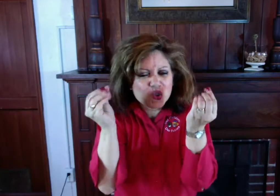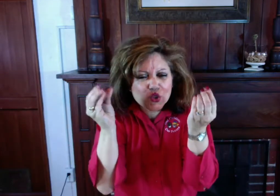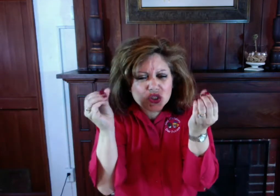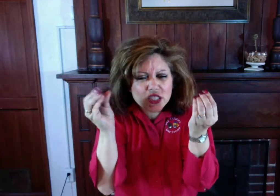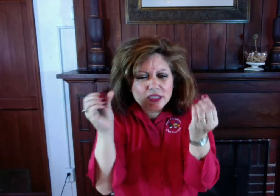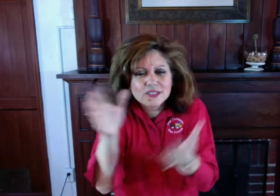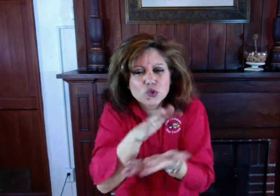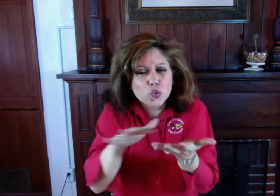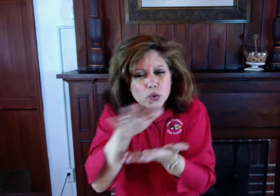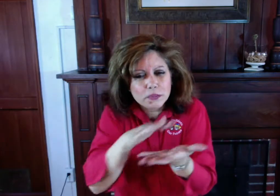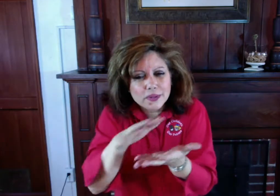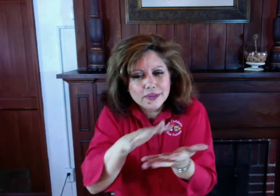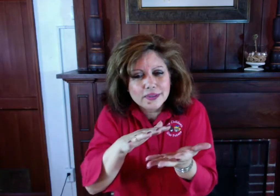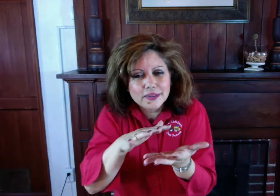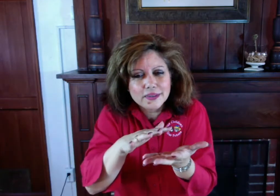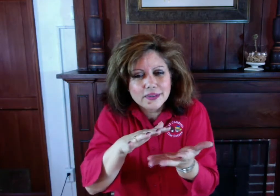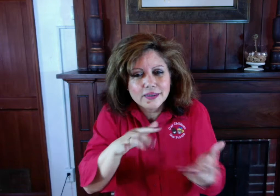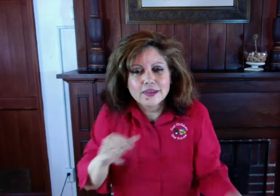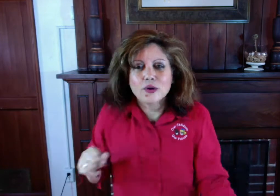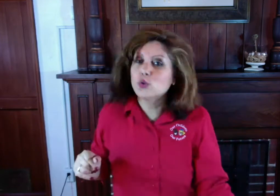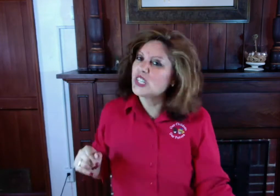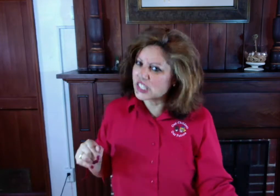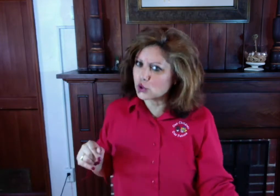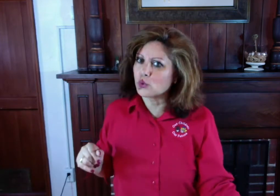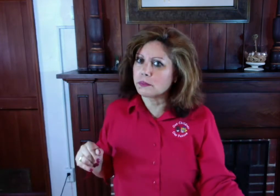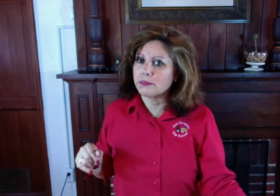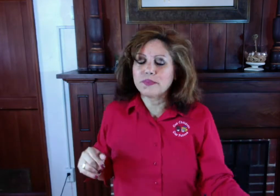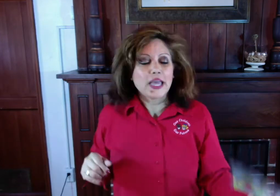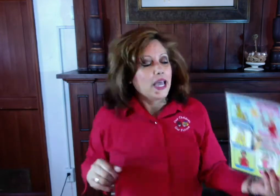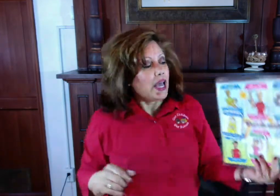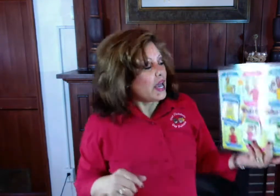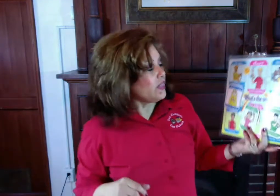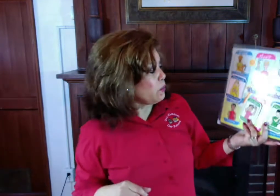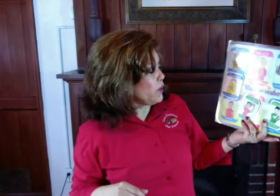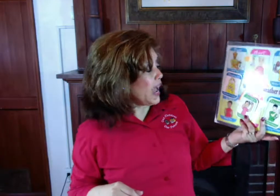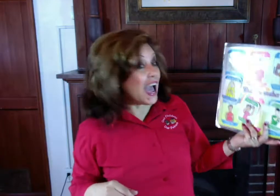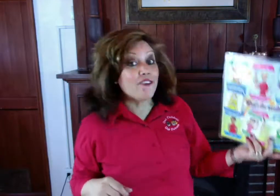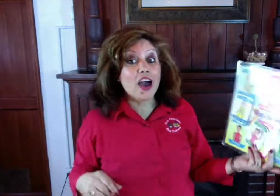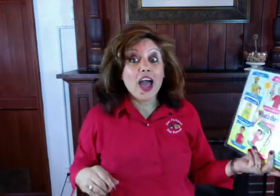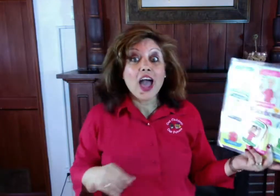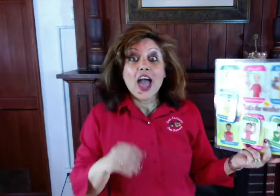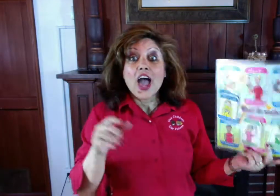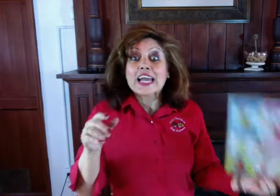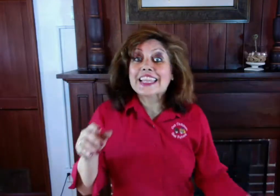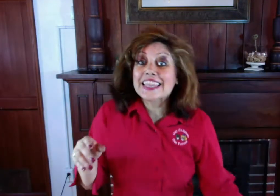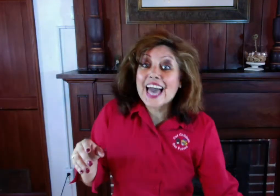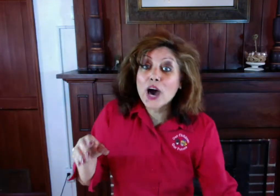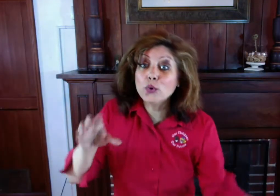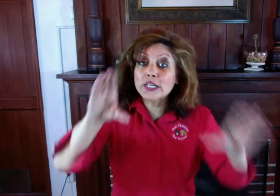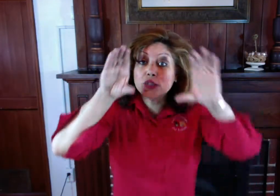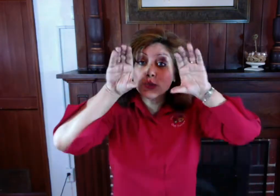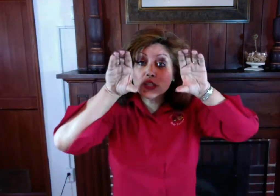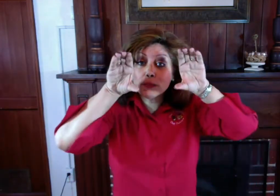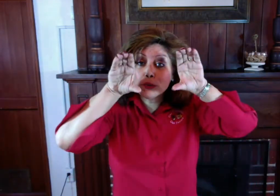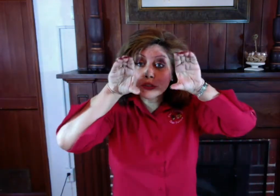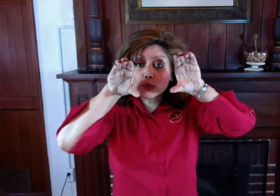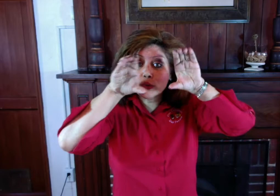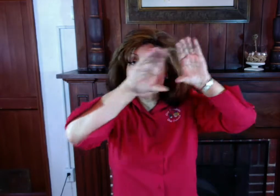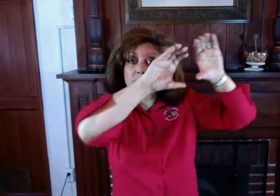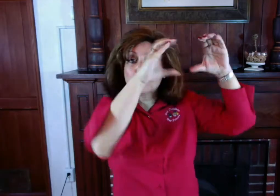dirt storm, or dust storm. And then we have cloudy. So you're gonna put two C's,